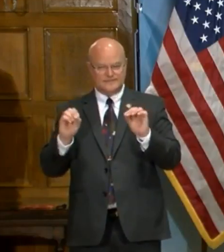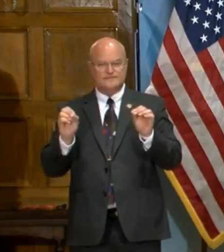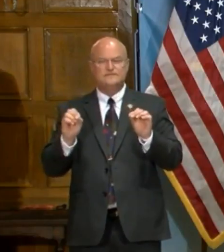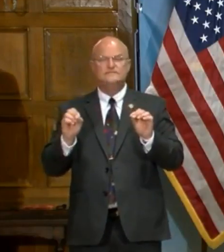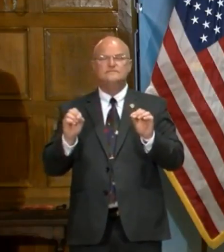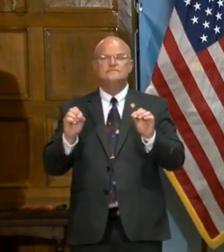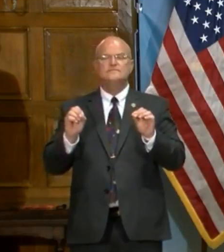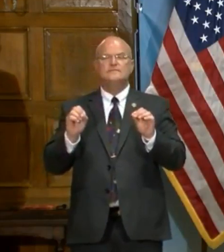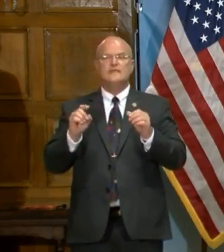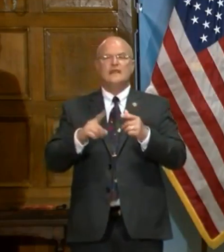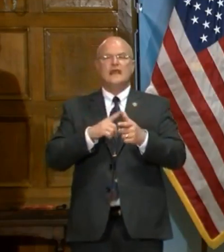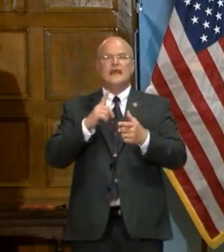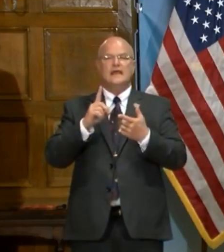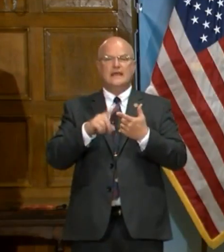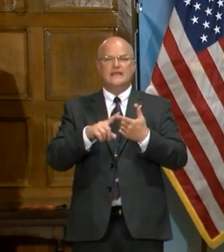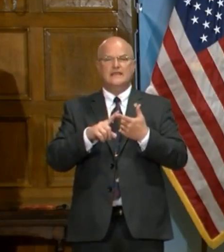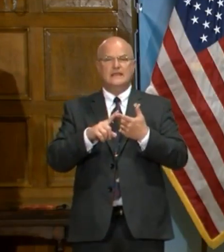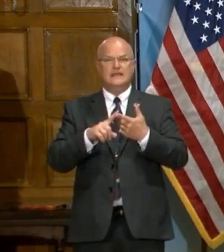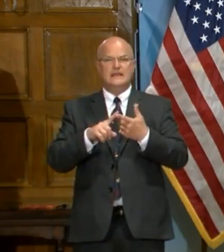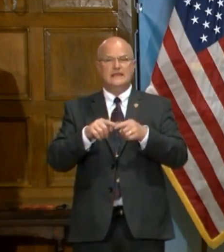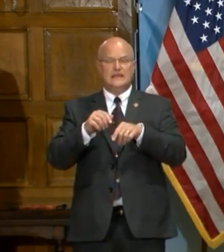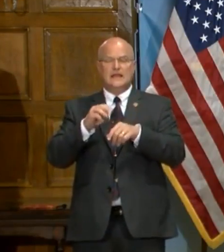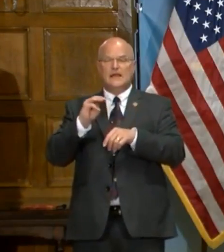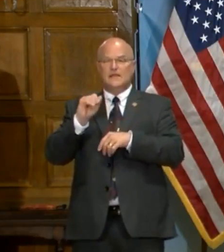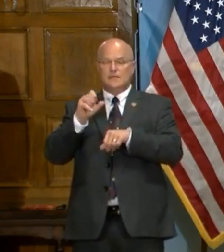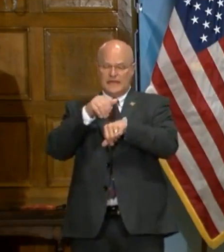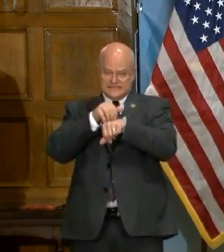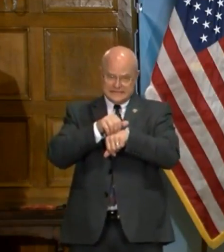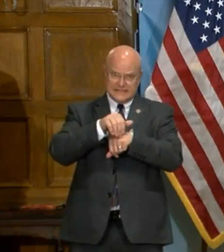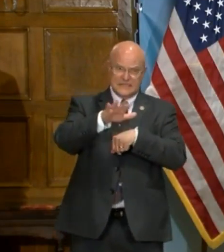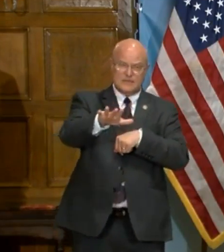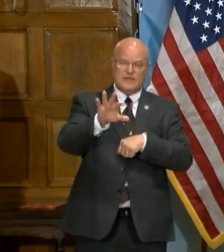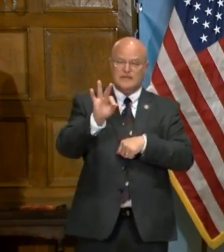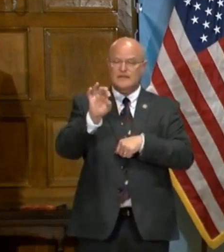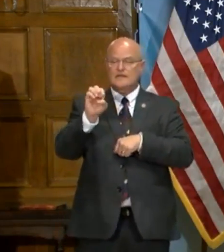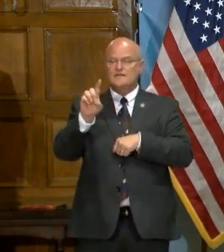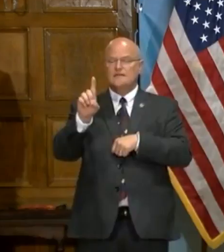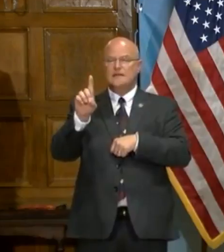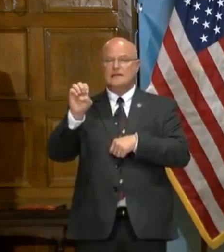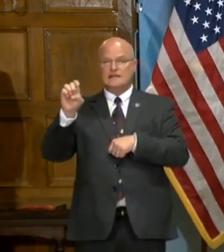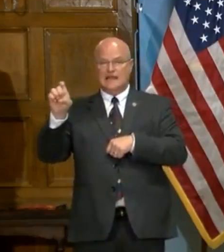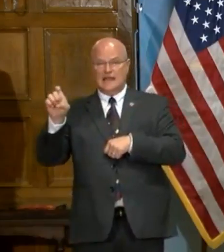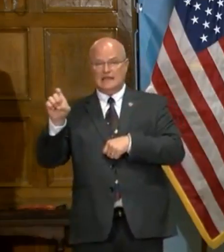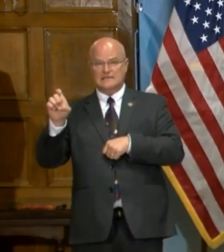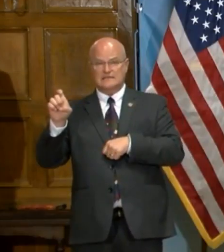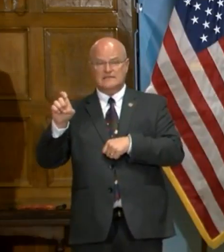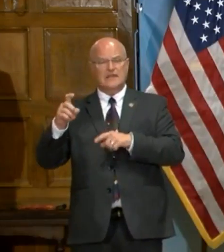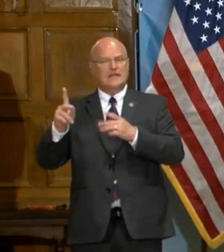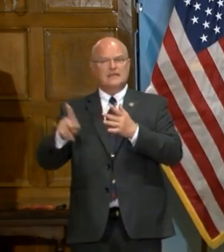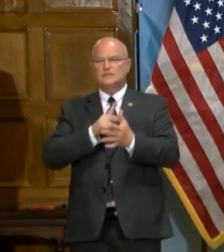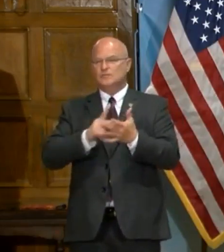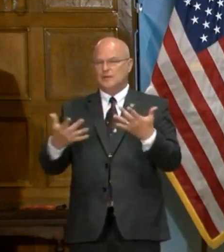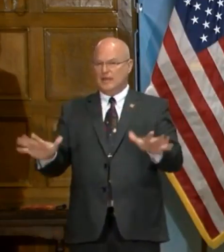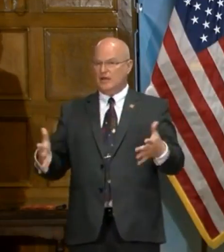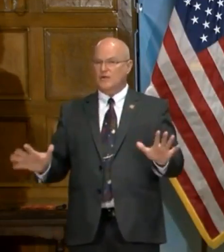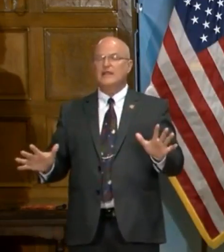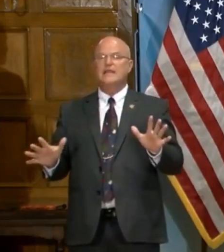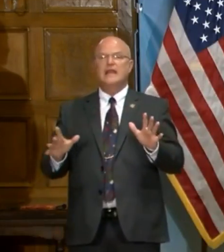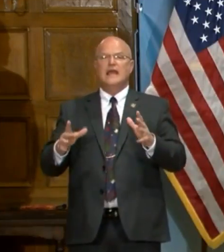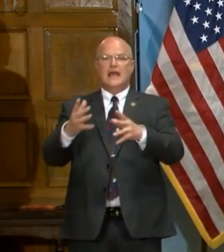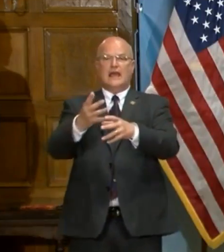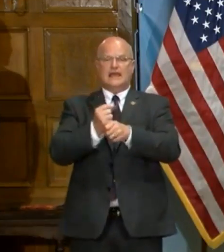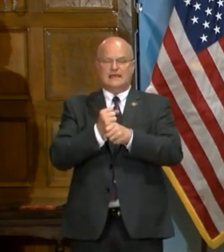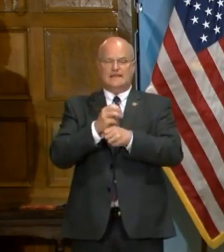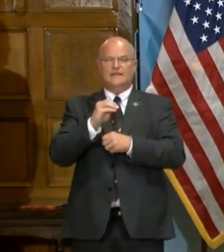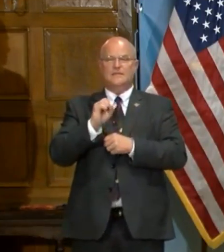providers. And then they send their masks in by FedEx. It's prepaid, and then they'll